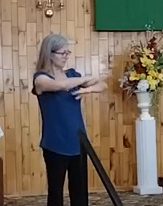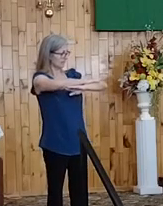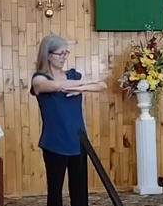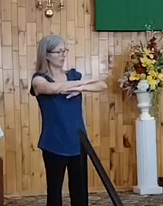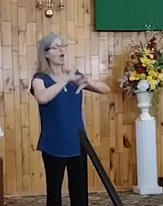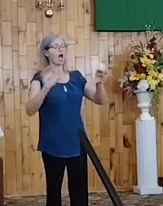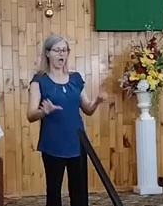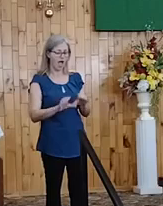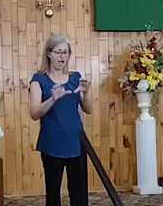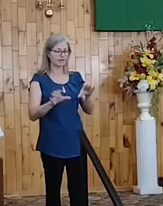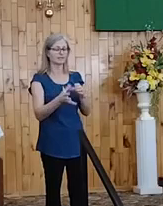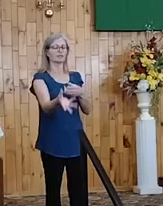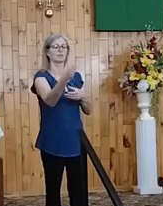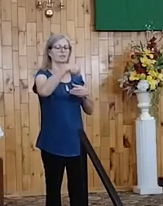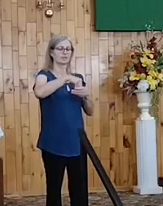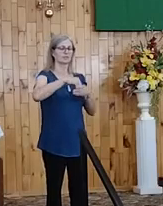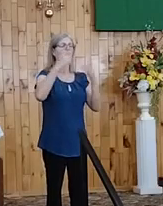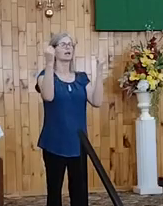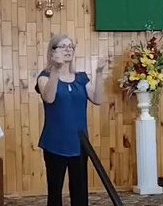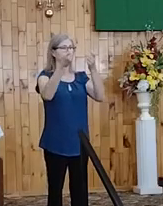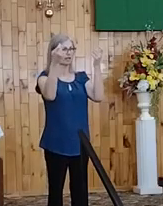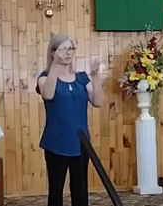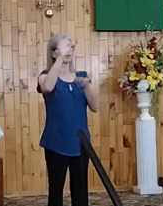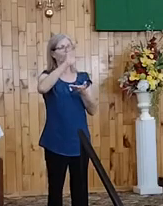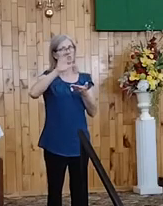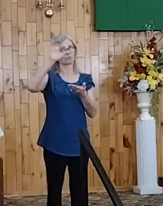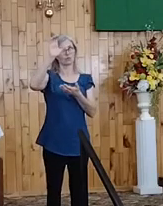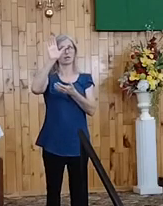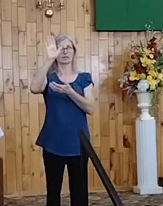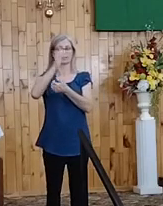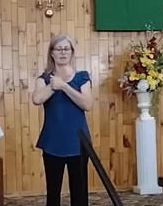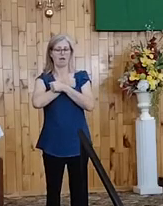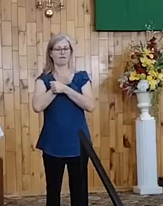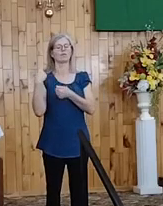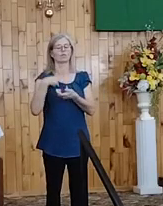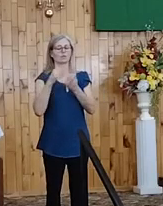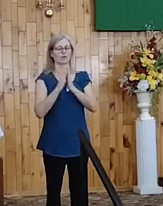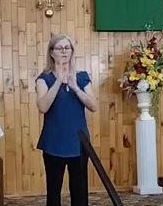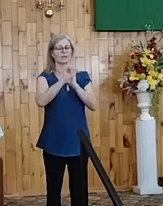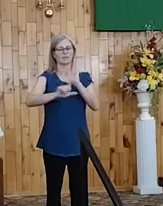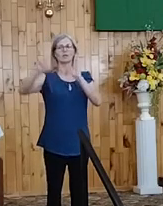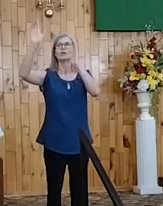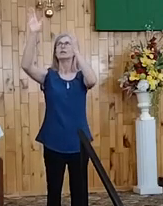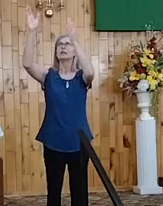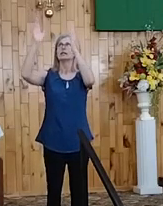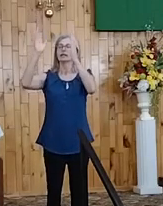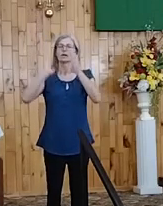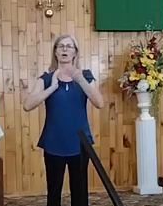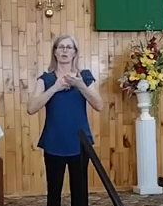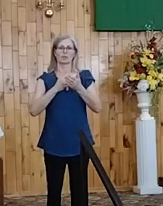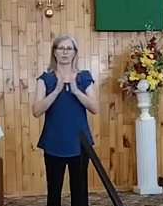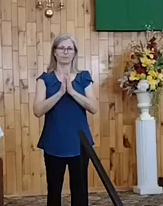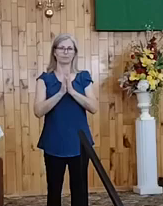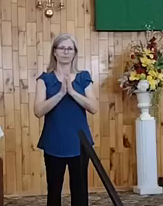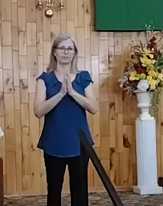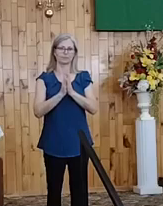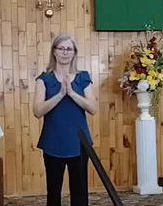actively participate in celebrating Christ's love. Let us pray to the Lord. Lord, hear our